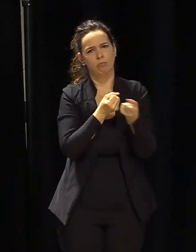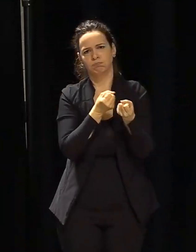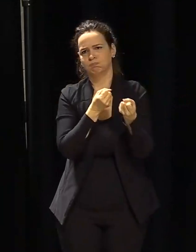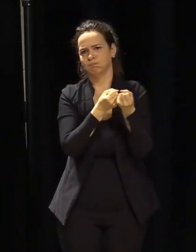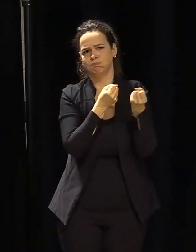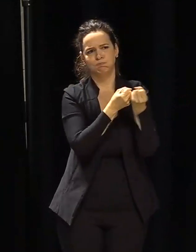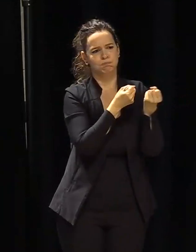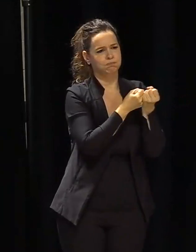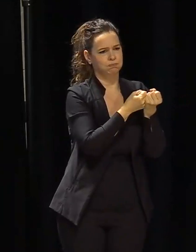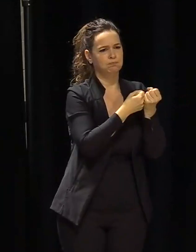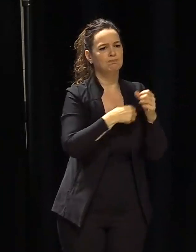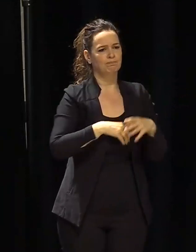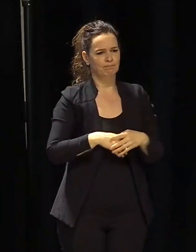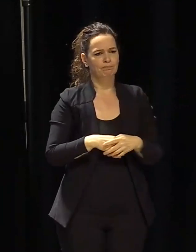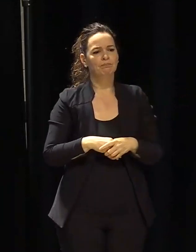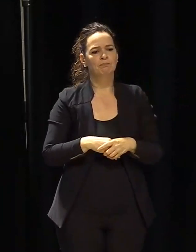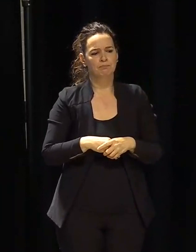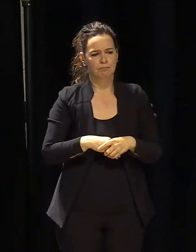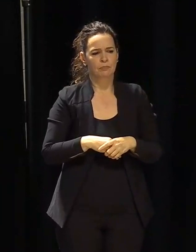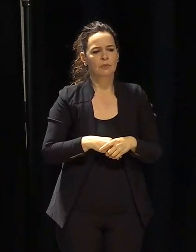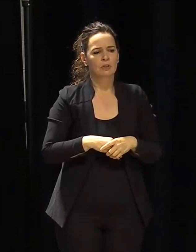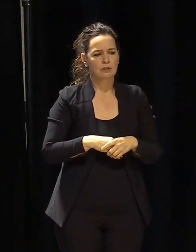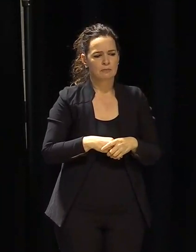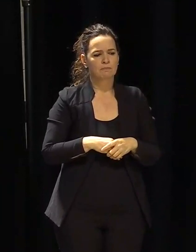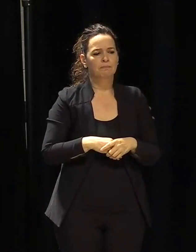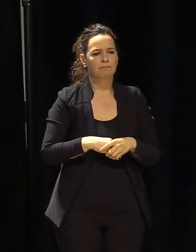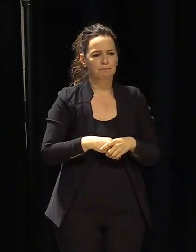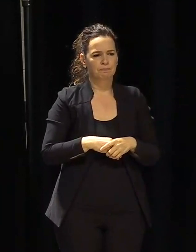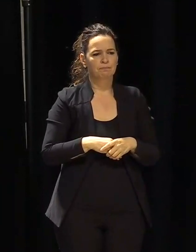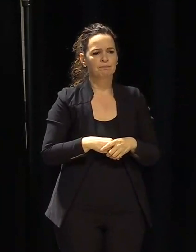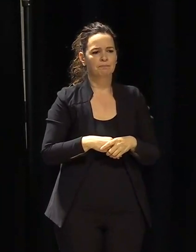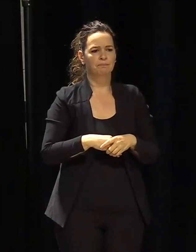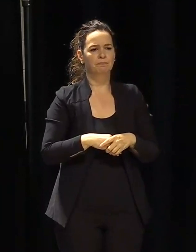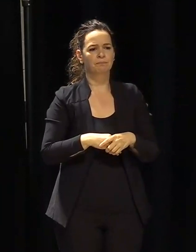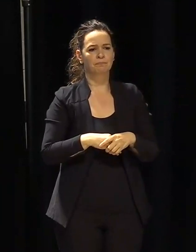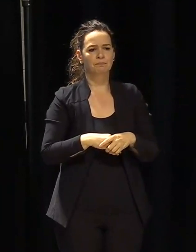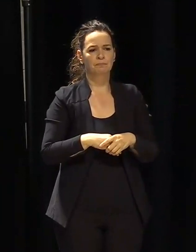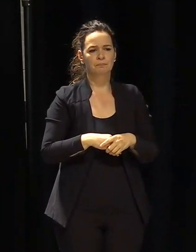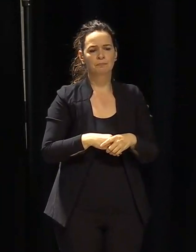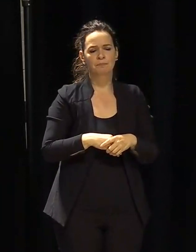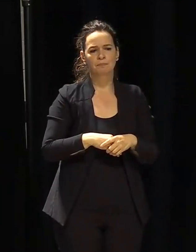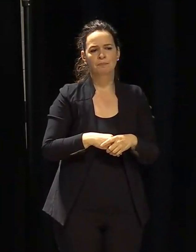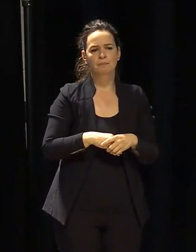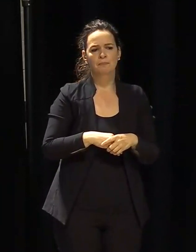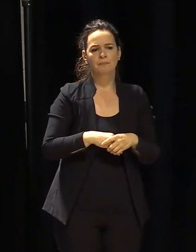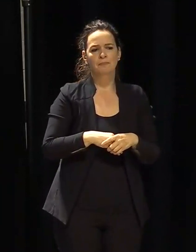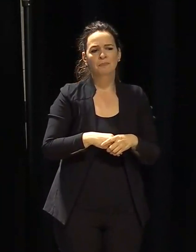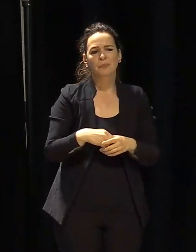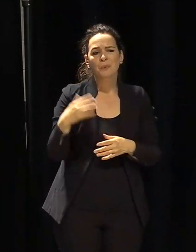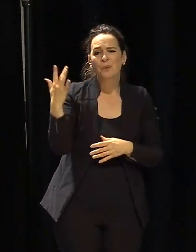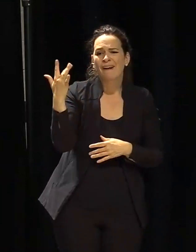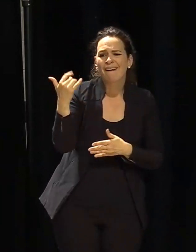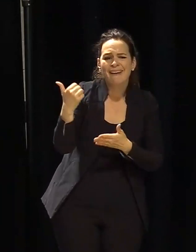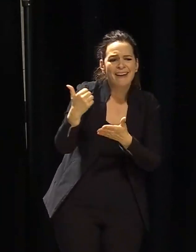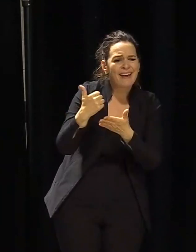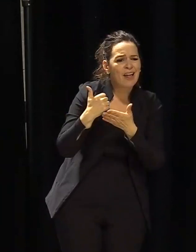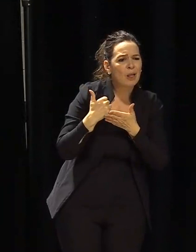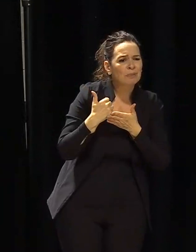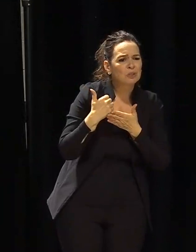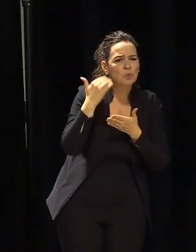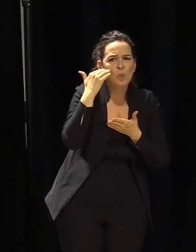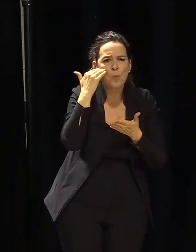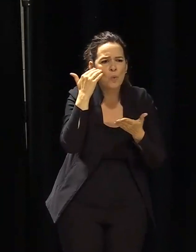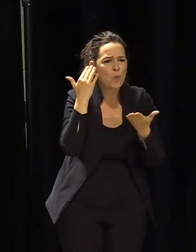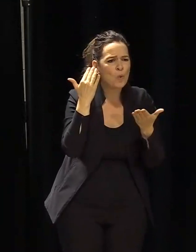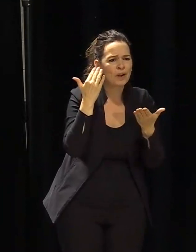have these different information tidbits and we do a reverse 911 call about a testing site in your area, this will pop